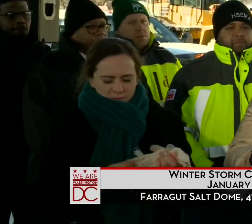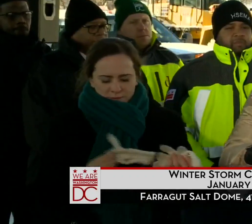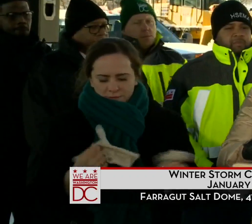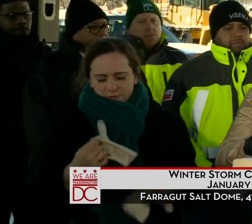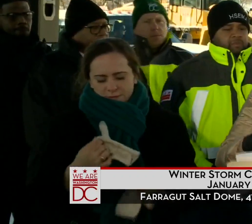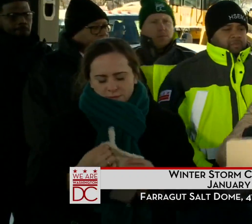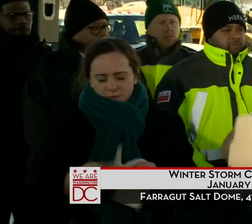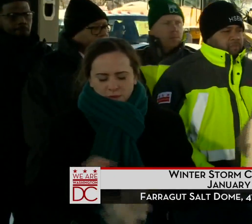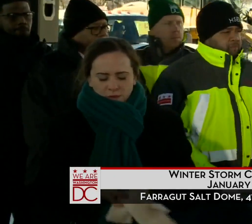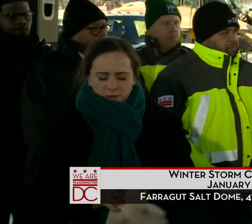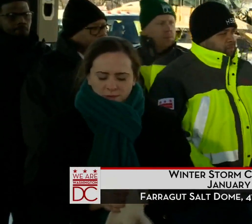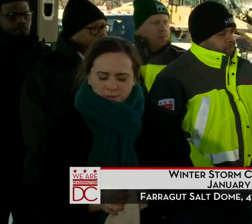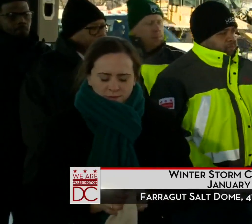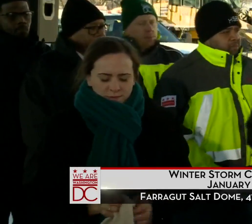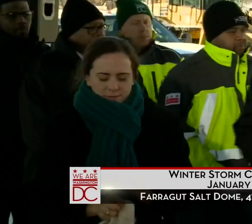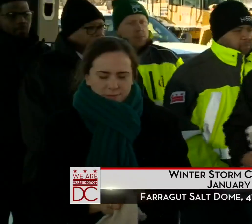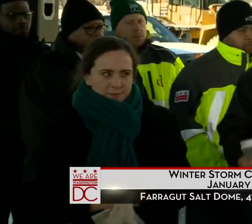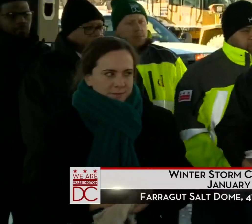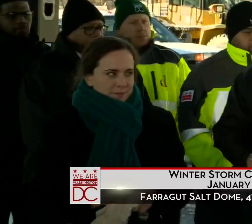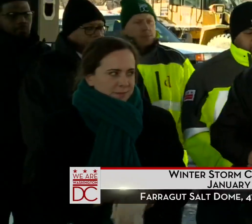Police.